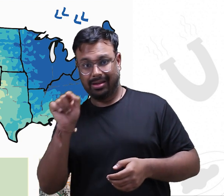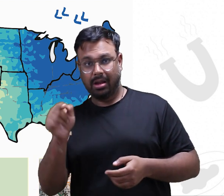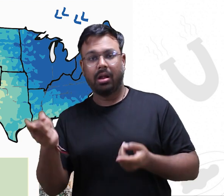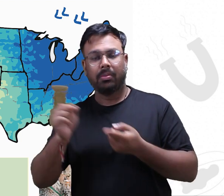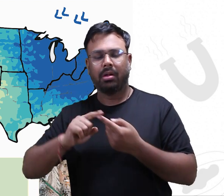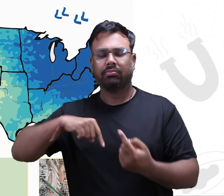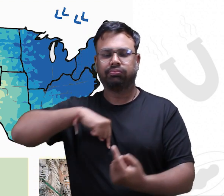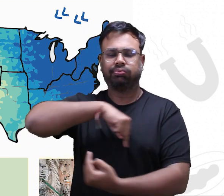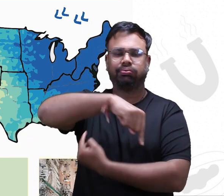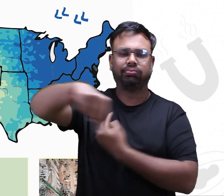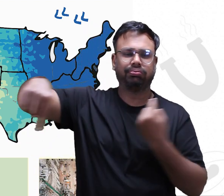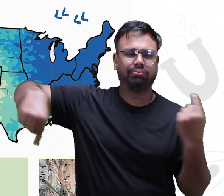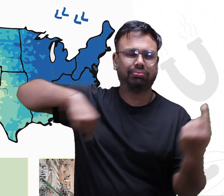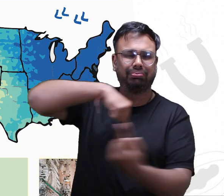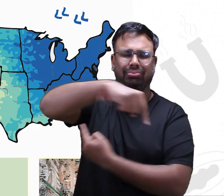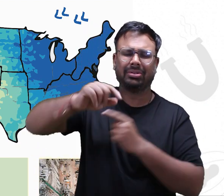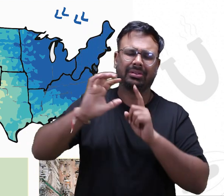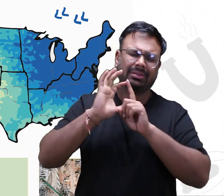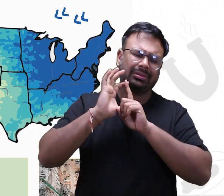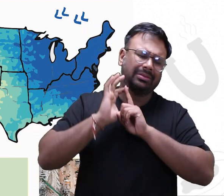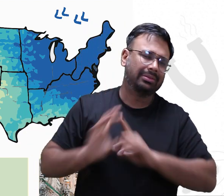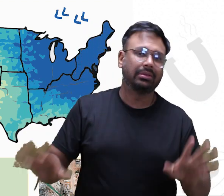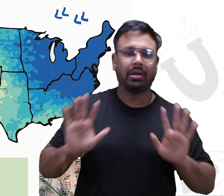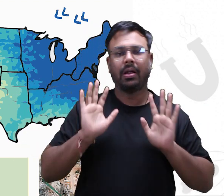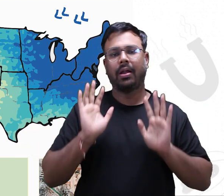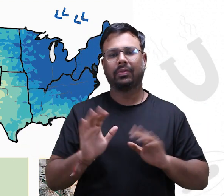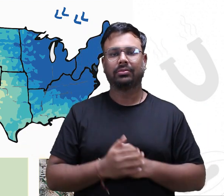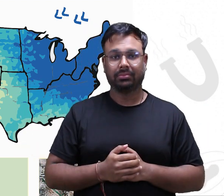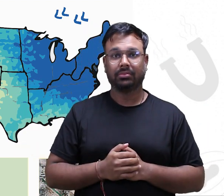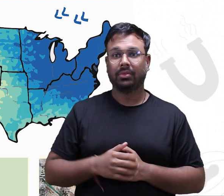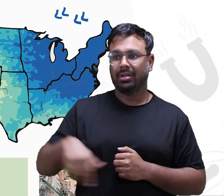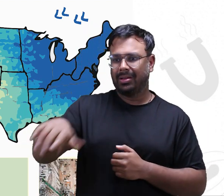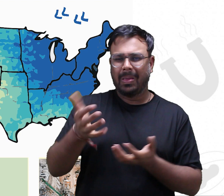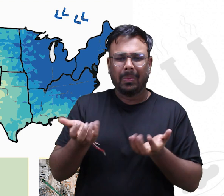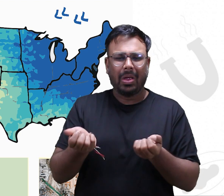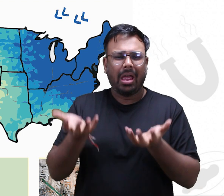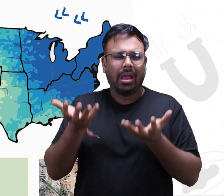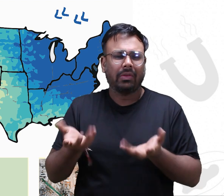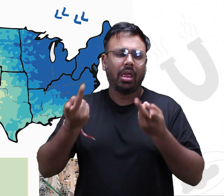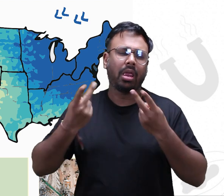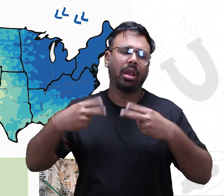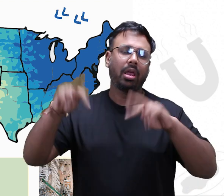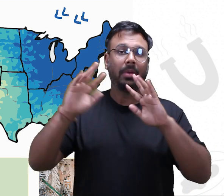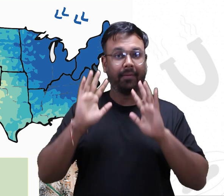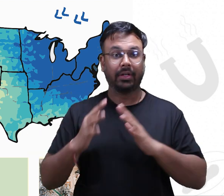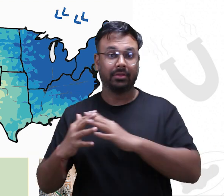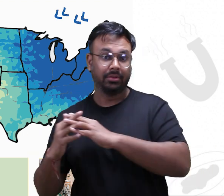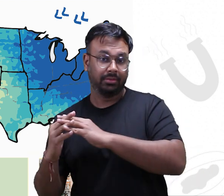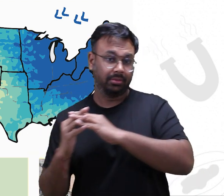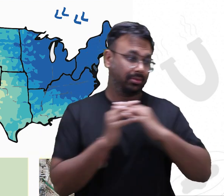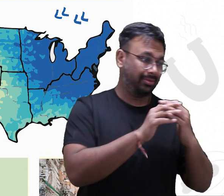Eastern Pacific. La Nina brings more hurricanes and generally weather conditions.